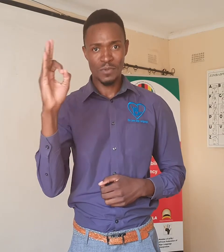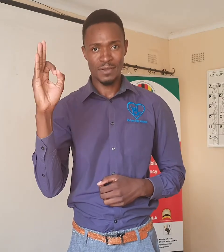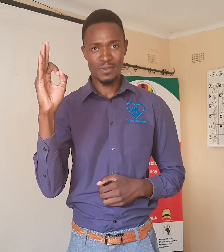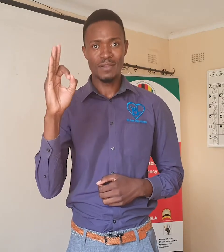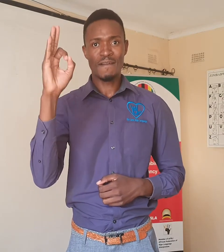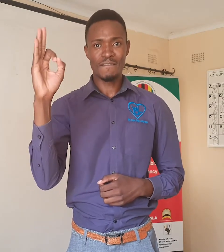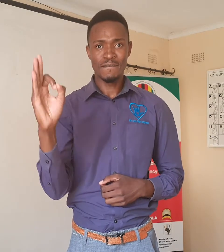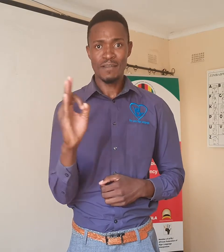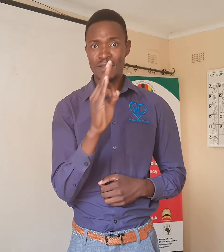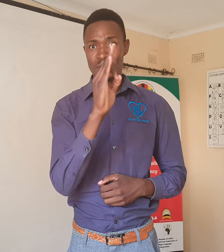February,